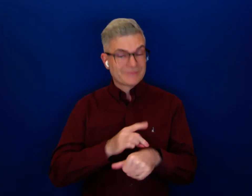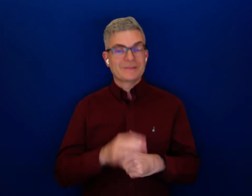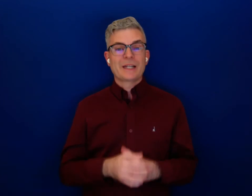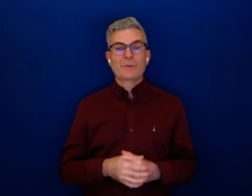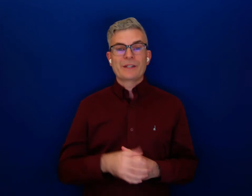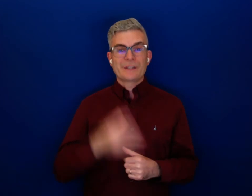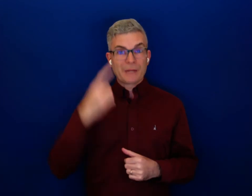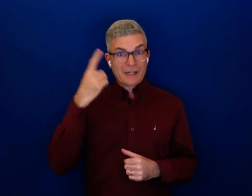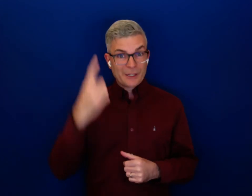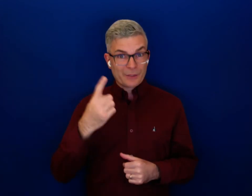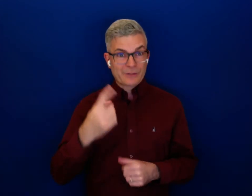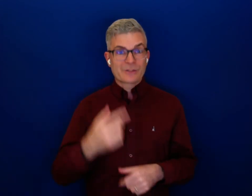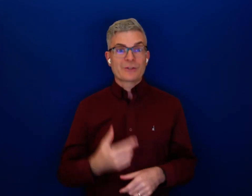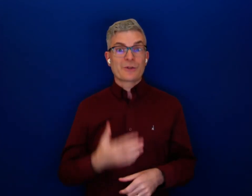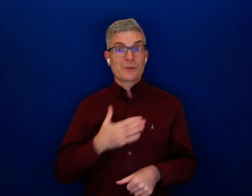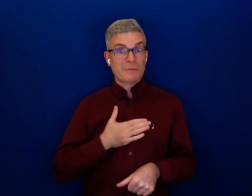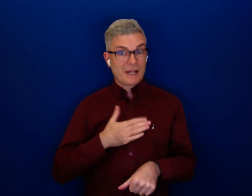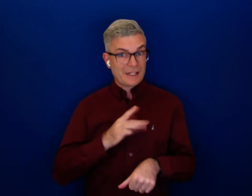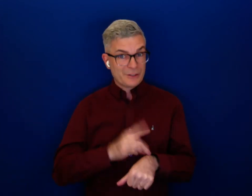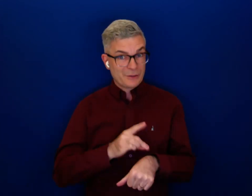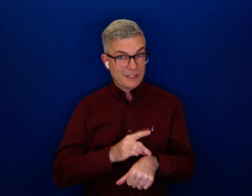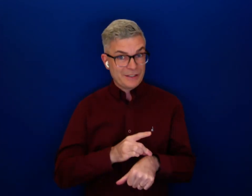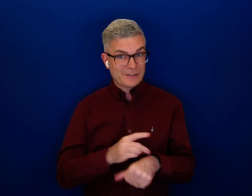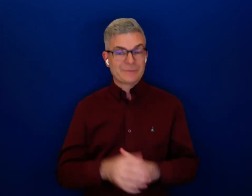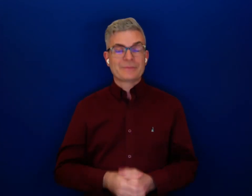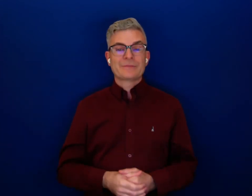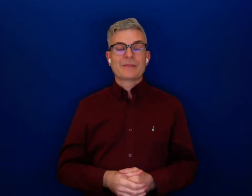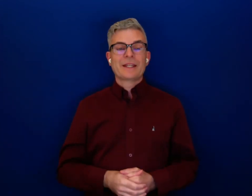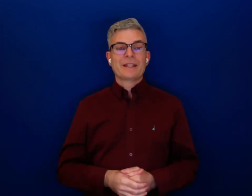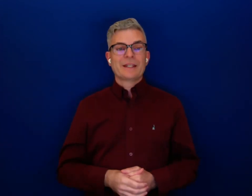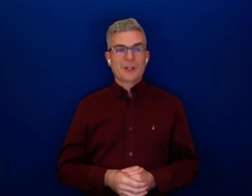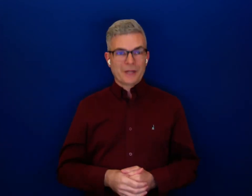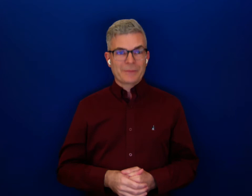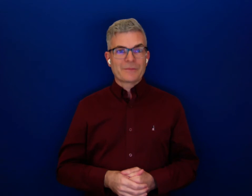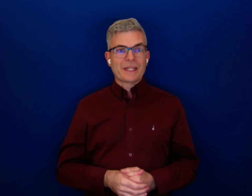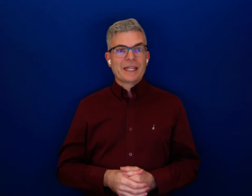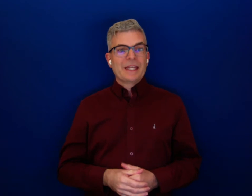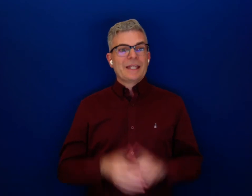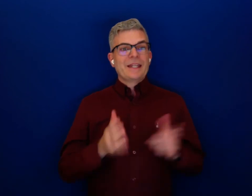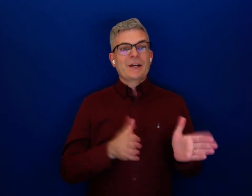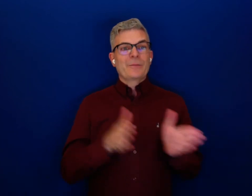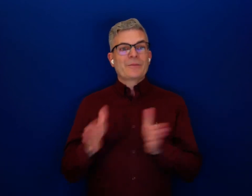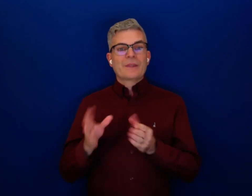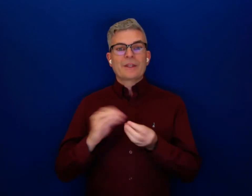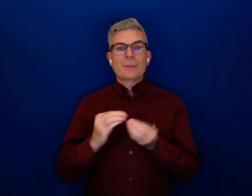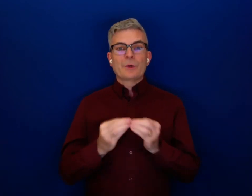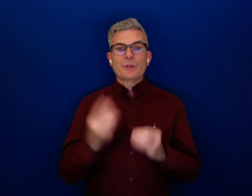I'm raising my eyebrows to show you my duties. Okay, now, number two.